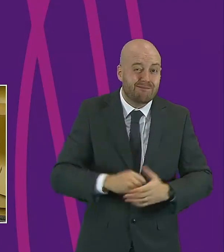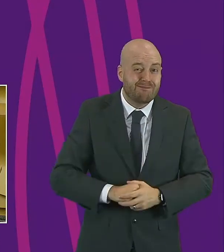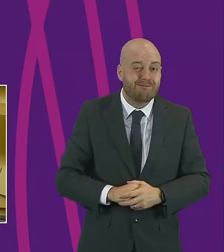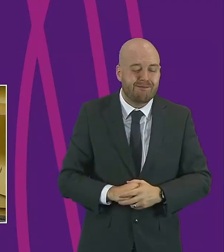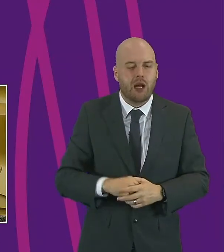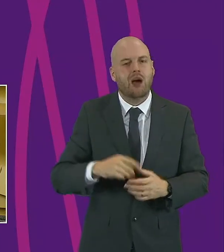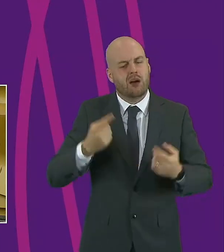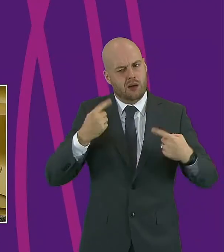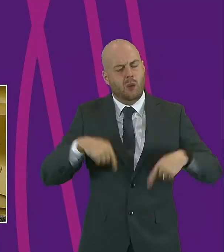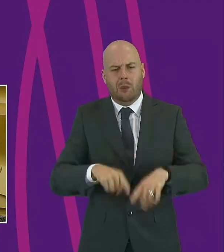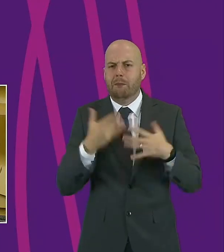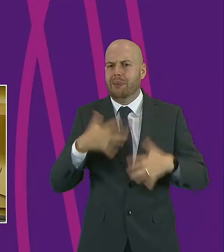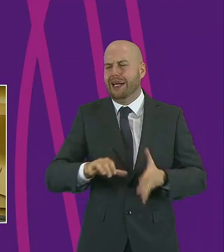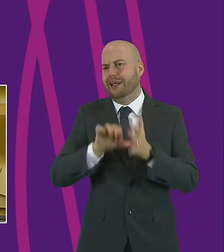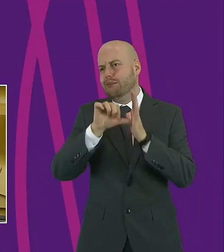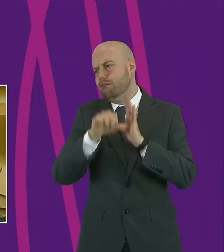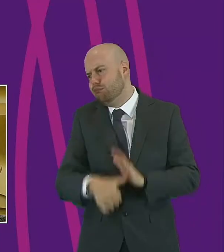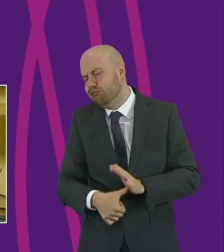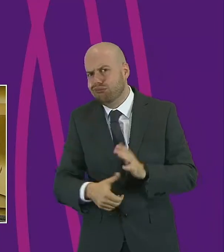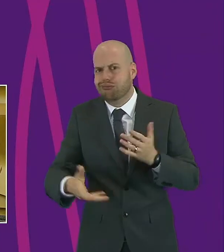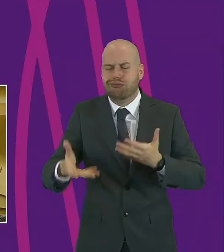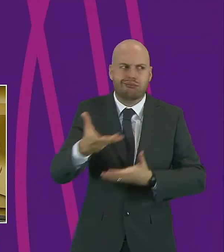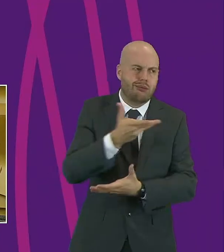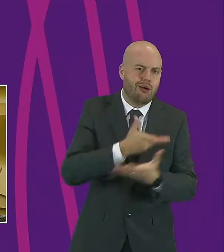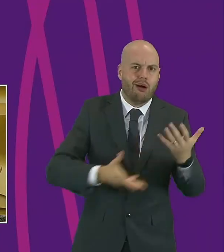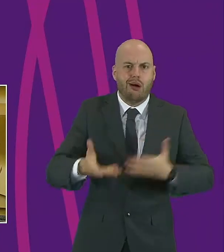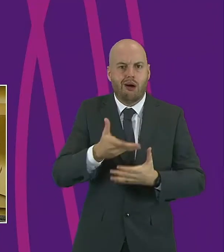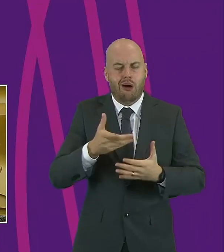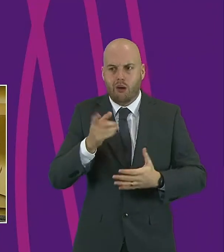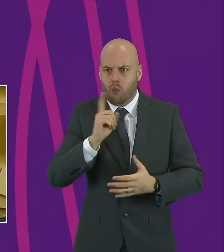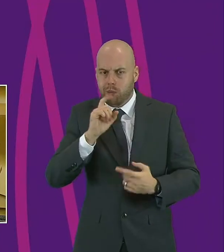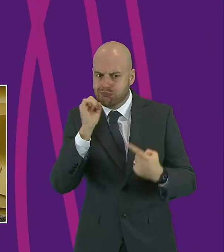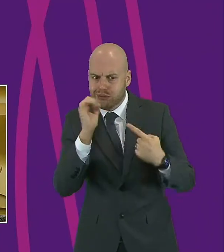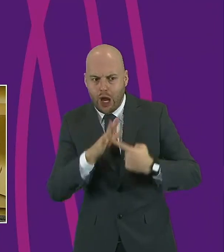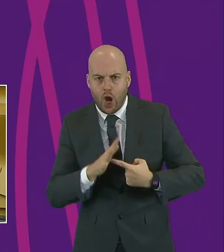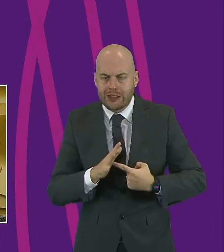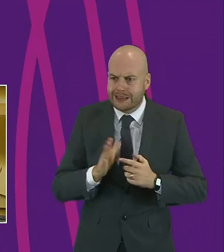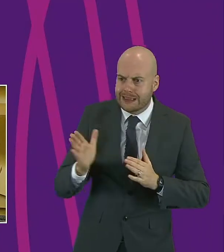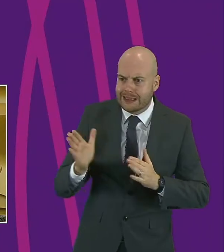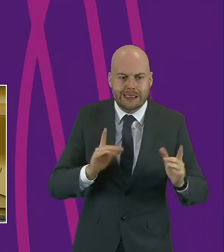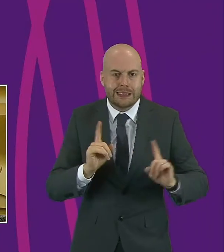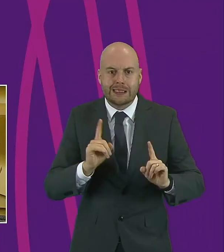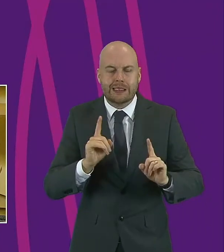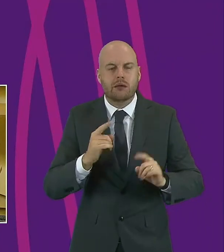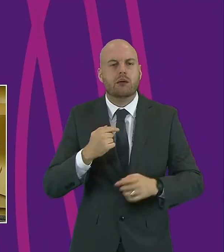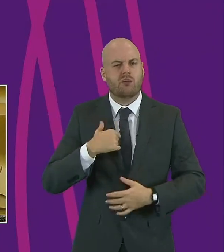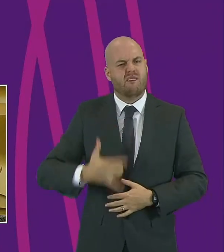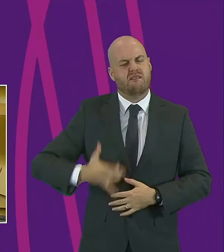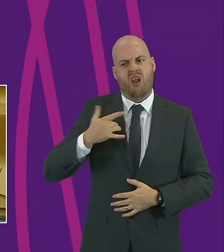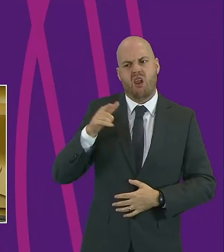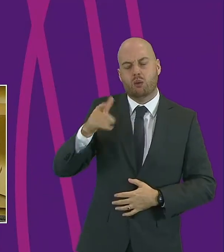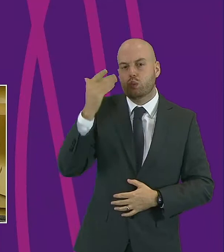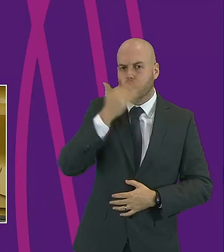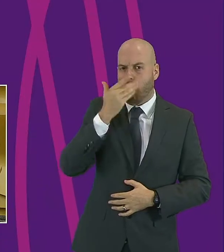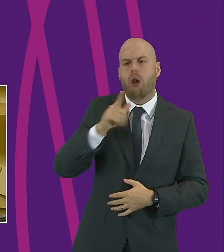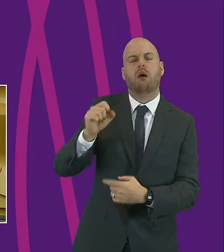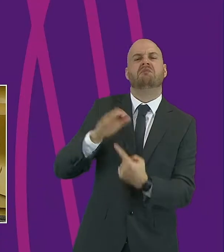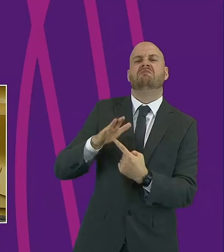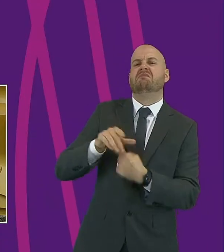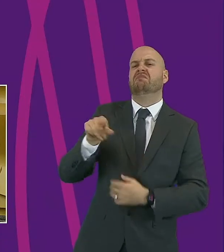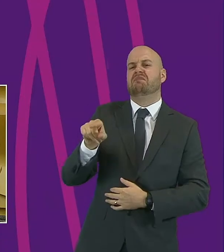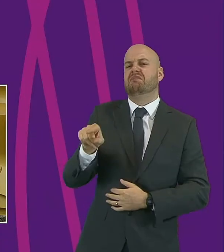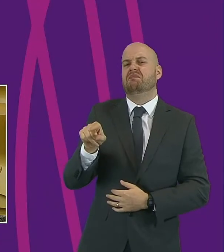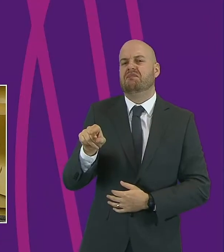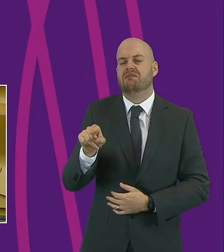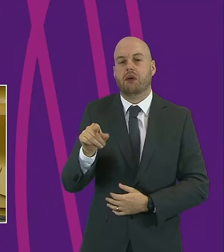priorities. We have made clear that our priority is to enable children to be safely back at school. And with the virus at its current levels, that means